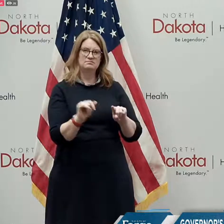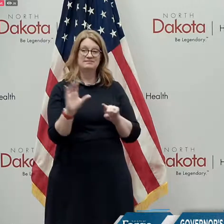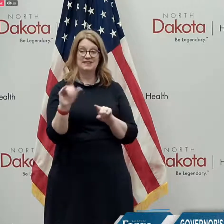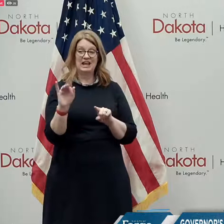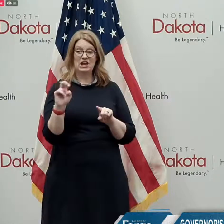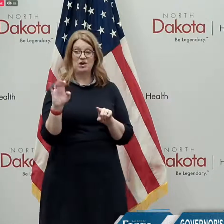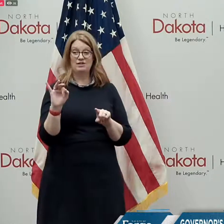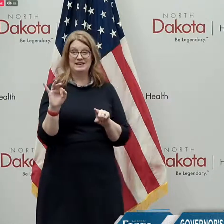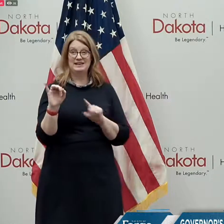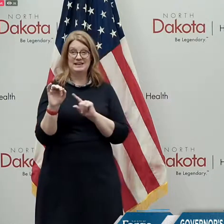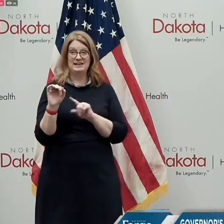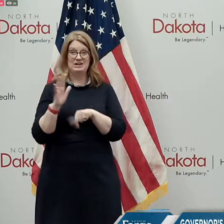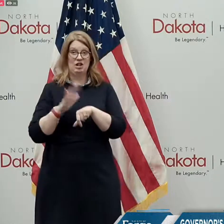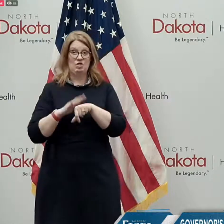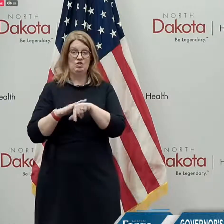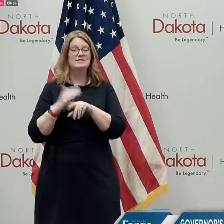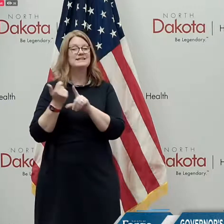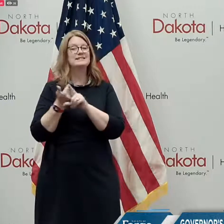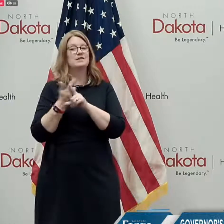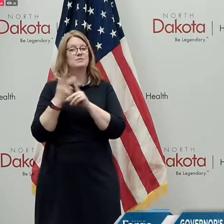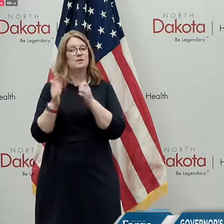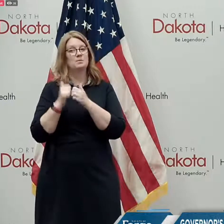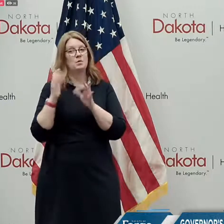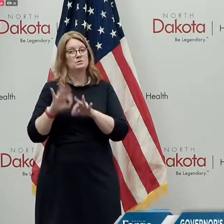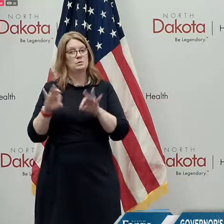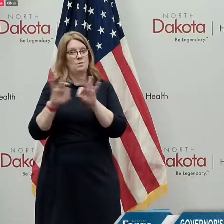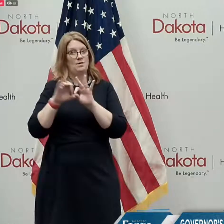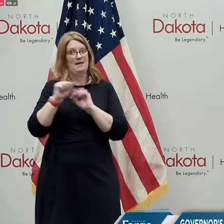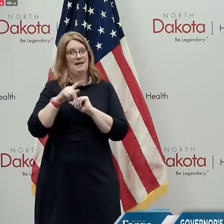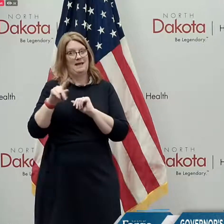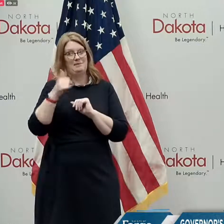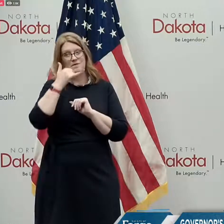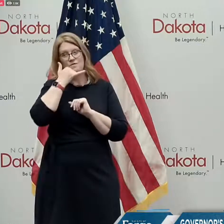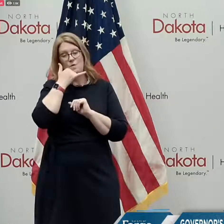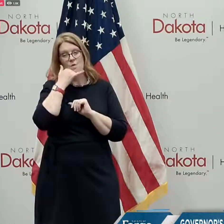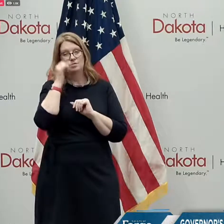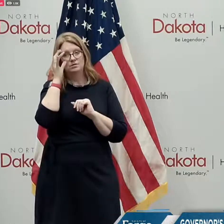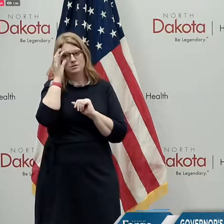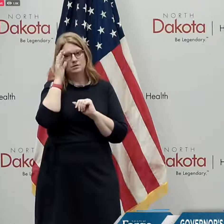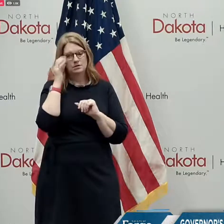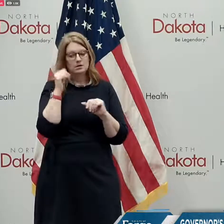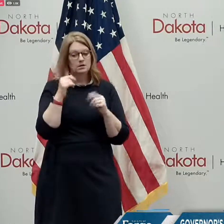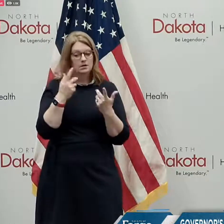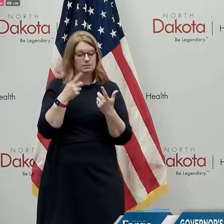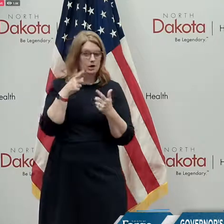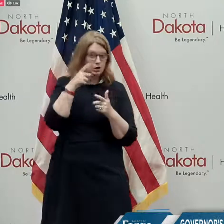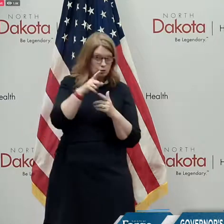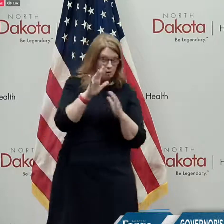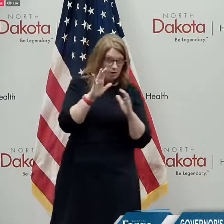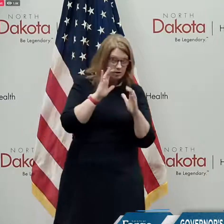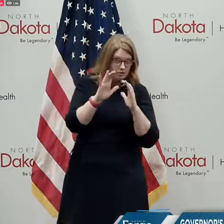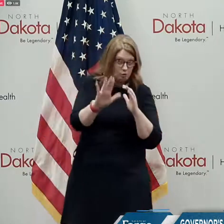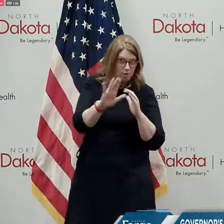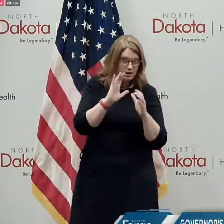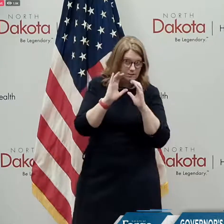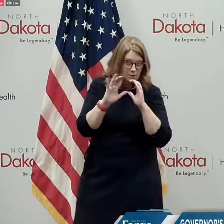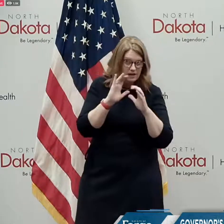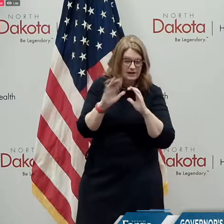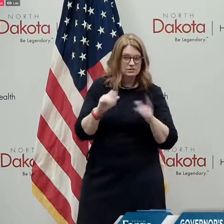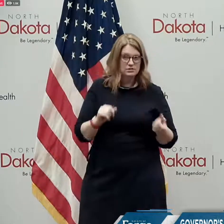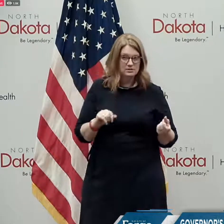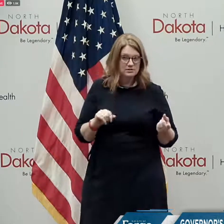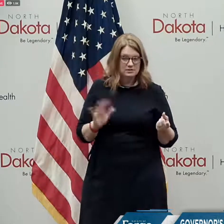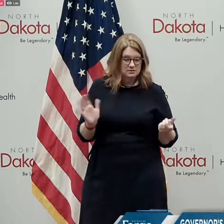the most important app on your phone. It's not about how you communicate. It's not about how you get your news. This is